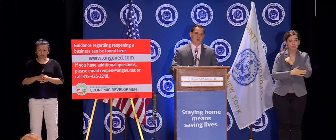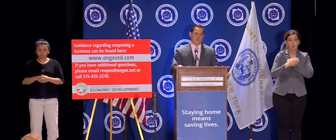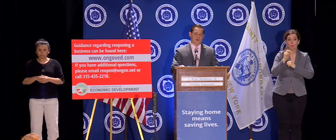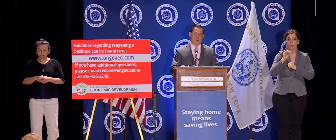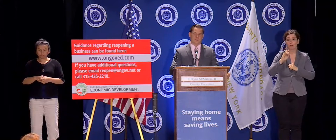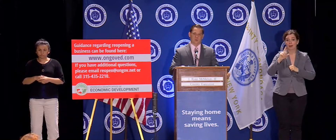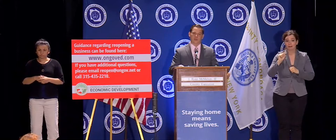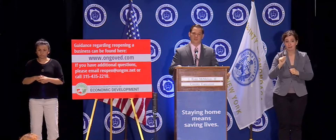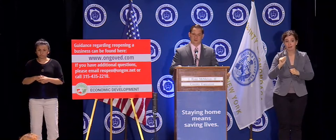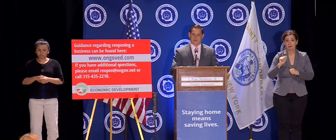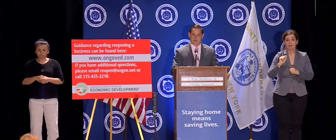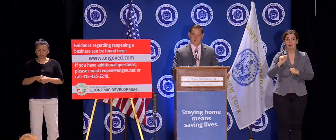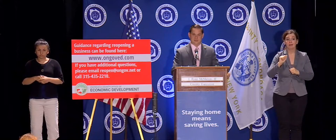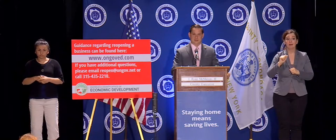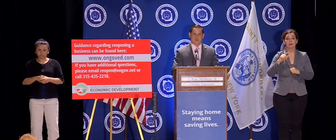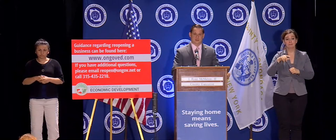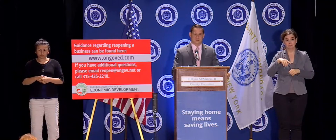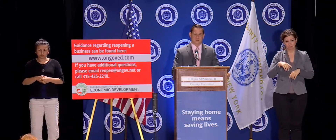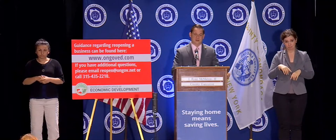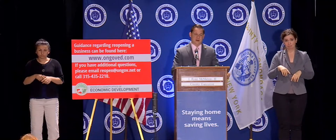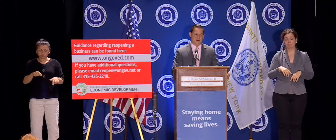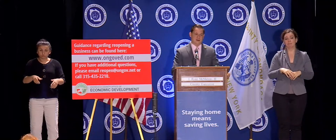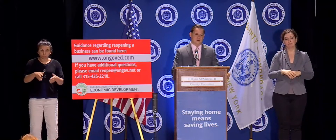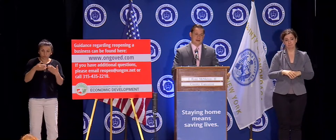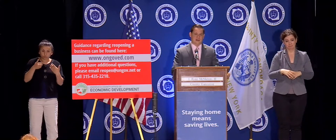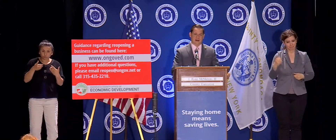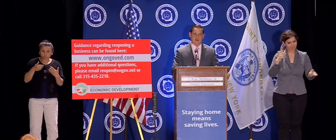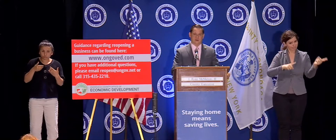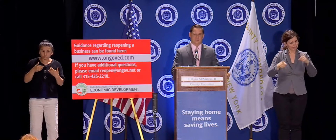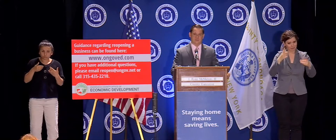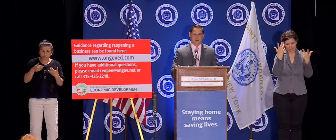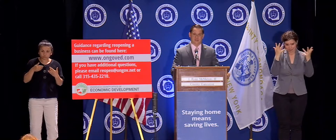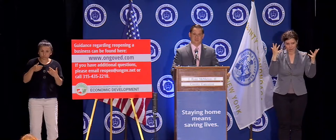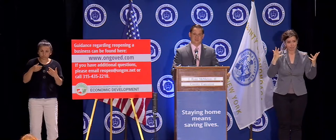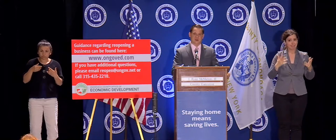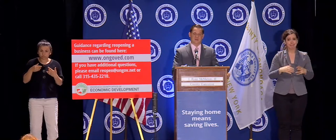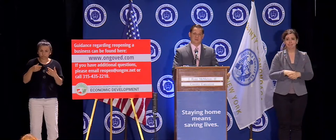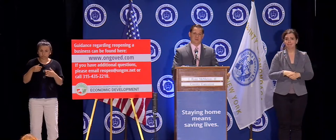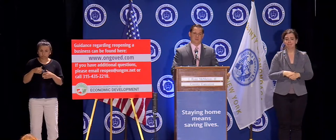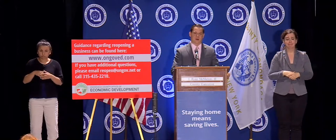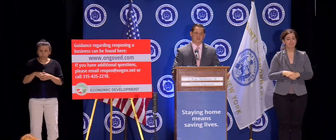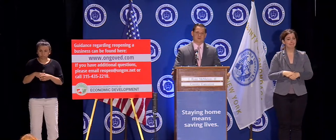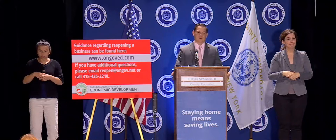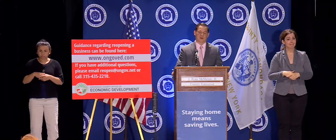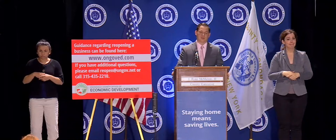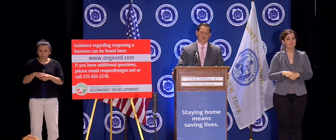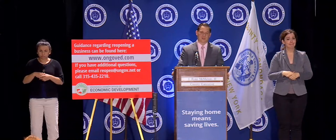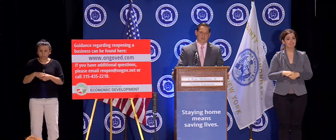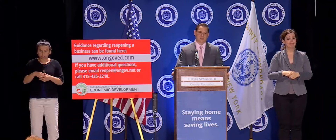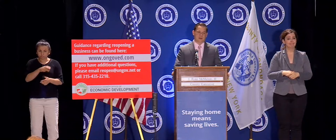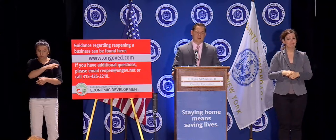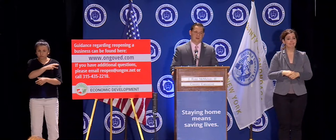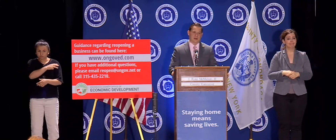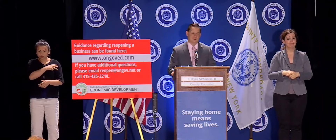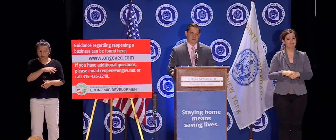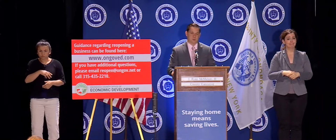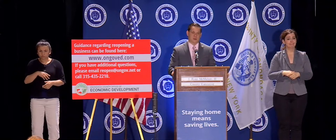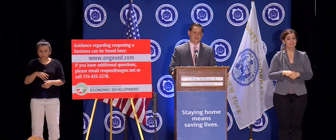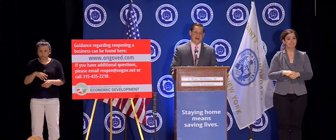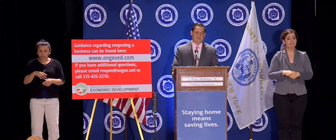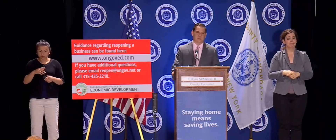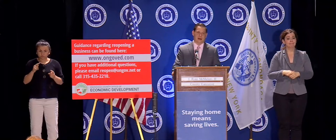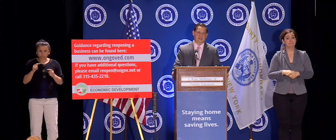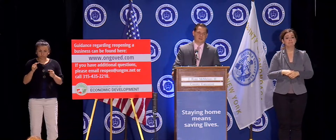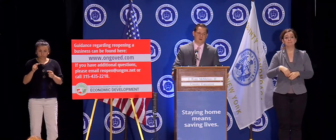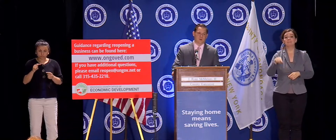they're opening up regionally, essentially not allowing patrons to come from other parts of the country that have